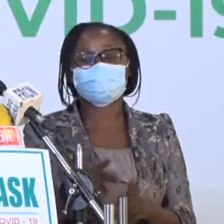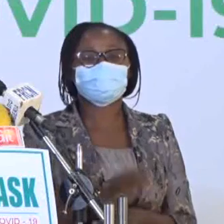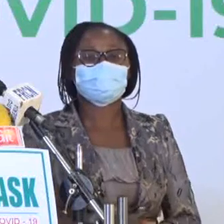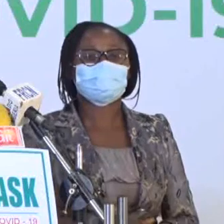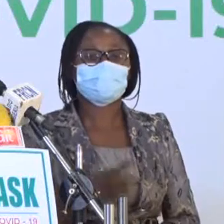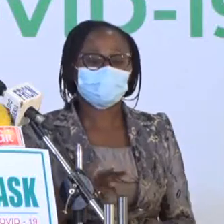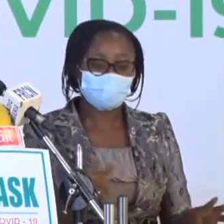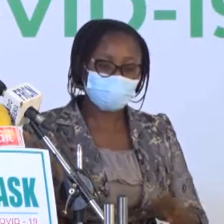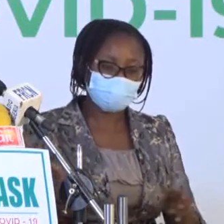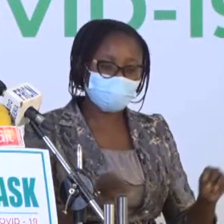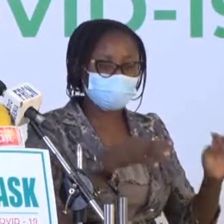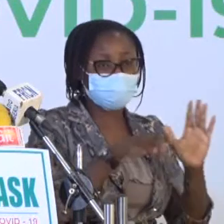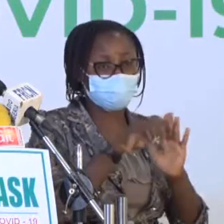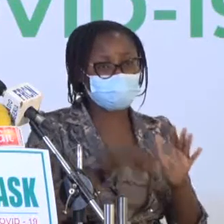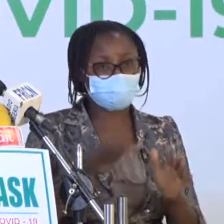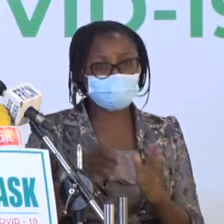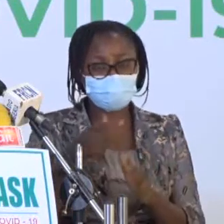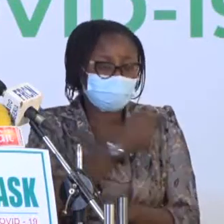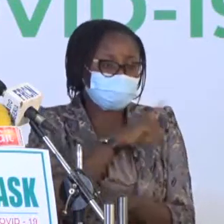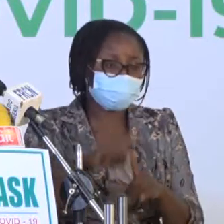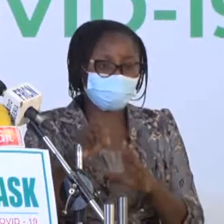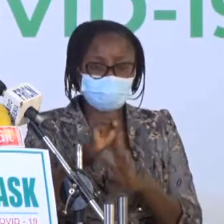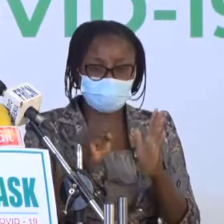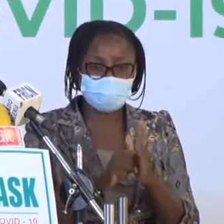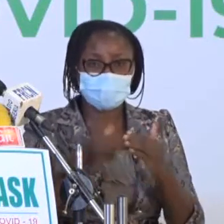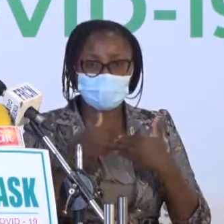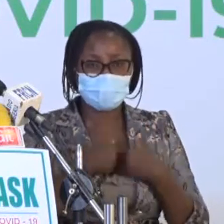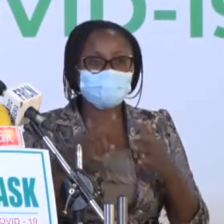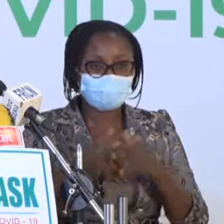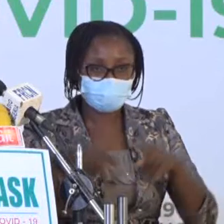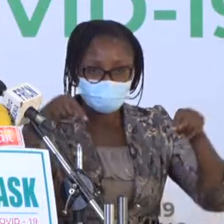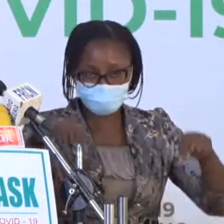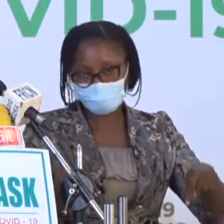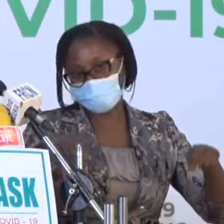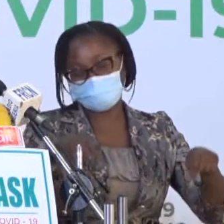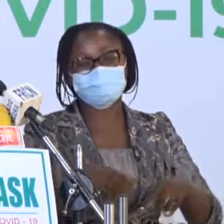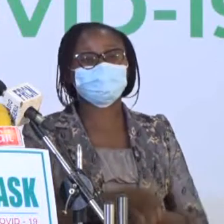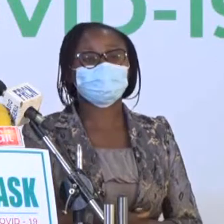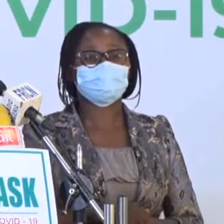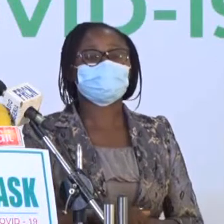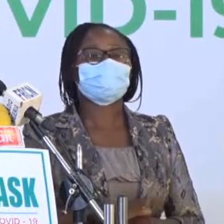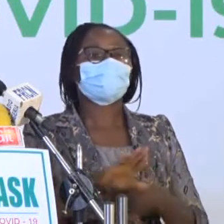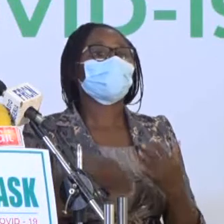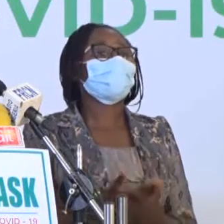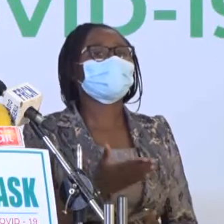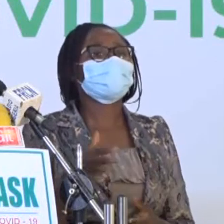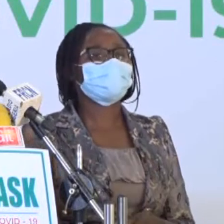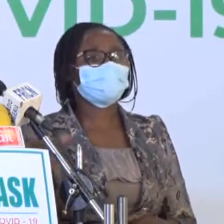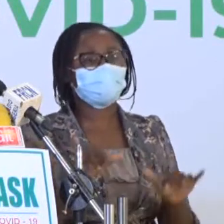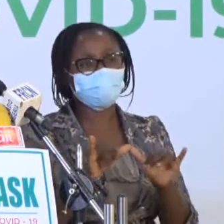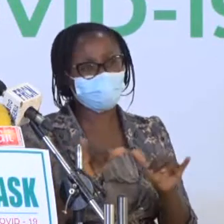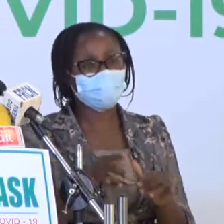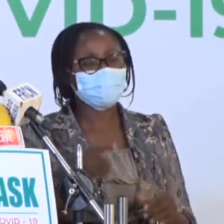The Executive Director of the National Primary Healthcare Development Agency, NPHCDA, Dr. Faisal Shuaib, says